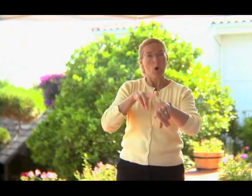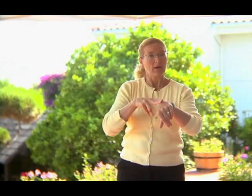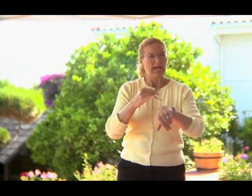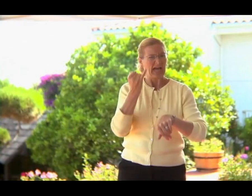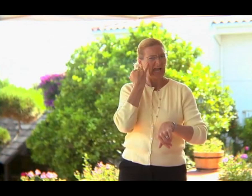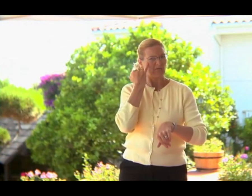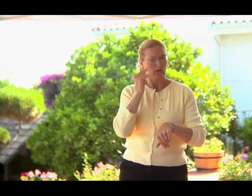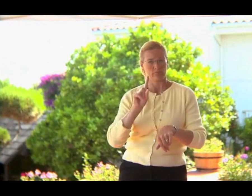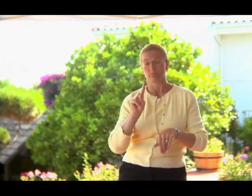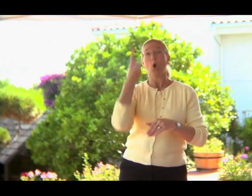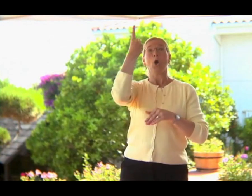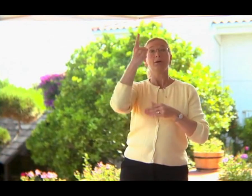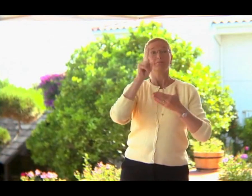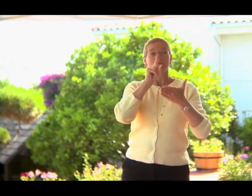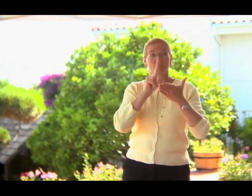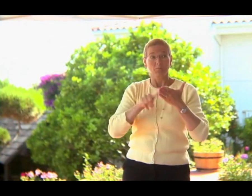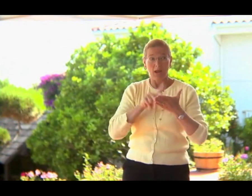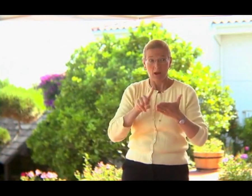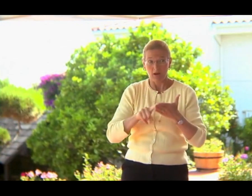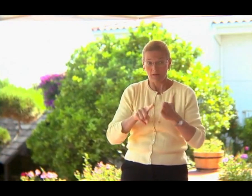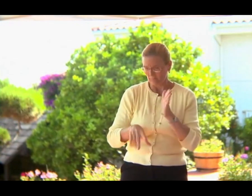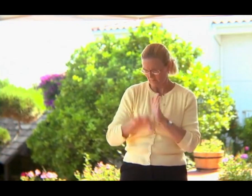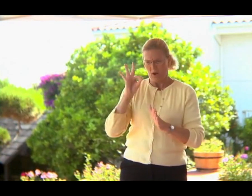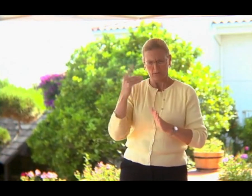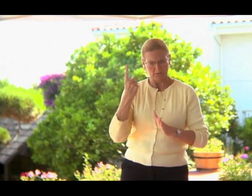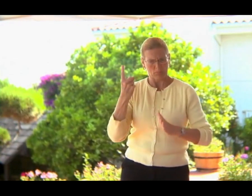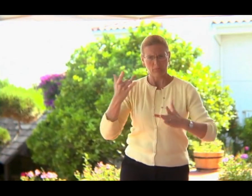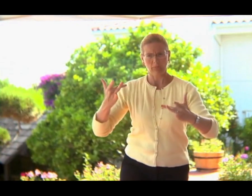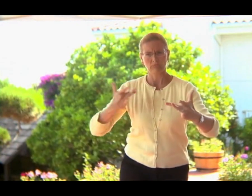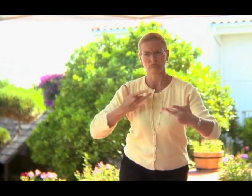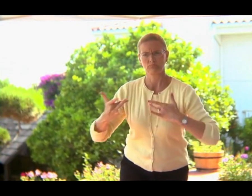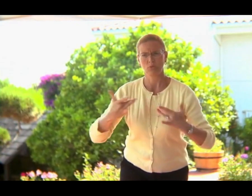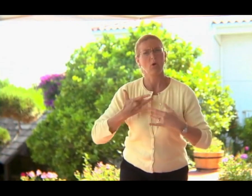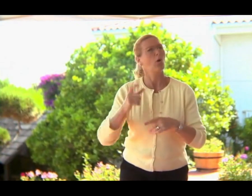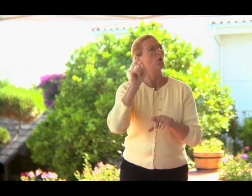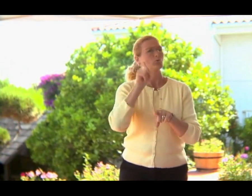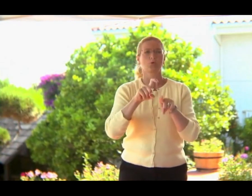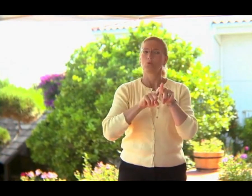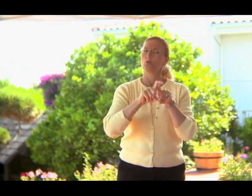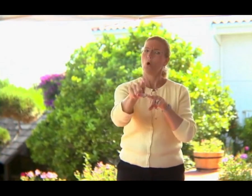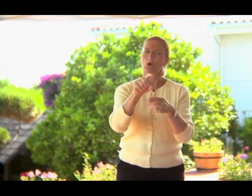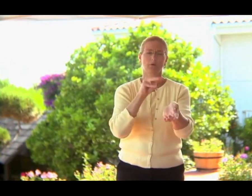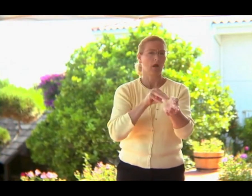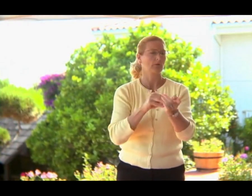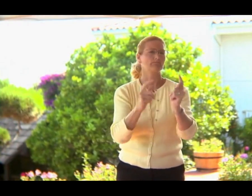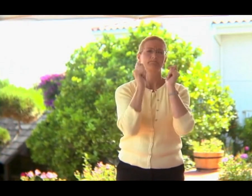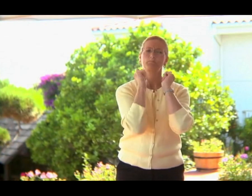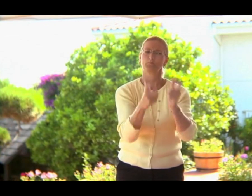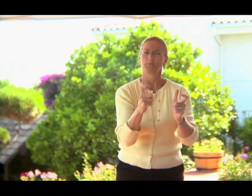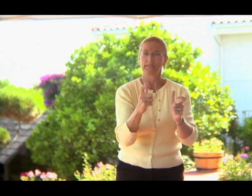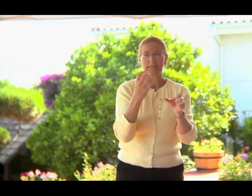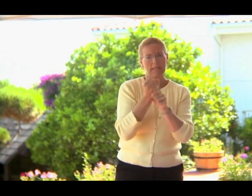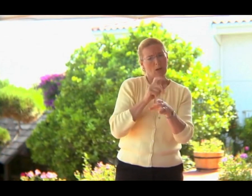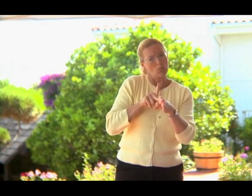Of course, if anything worries you on the first inspection, you should call your doctor right away and get a professional